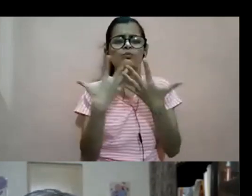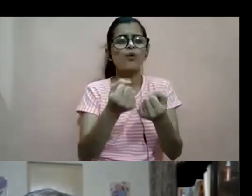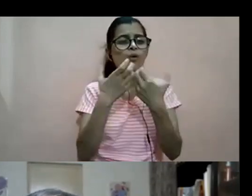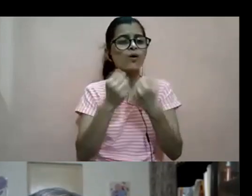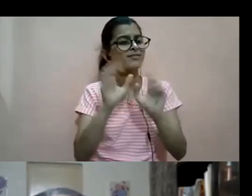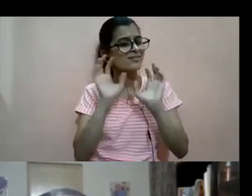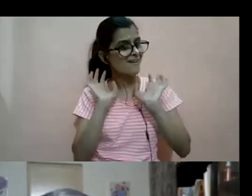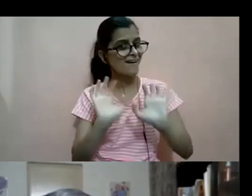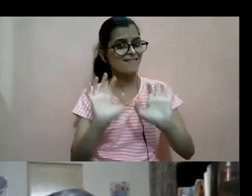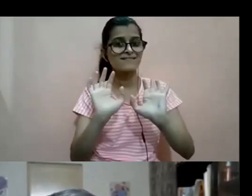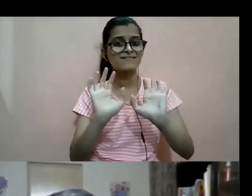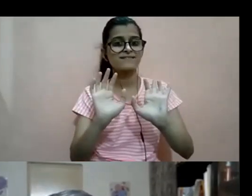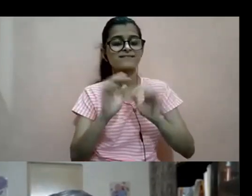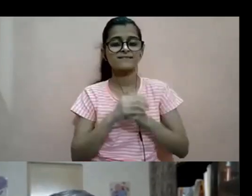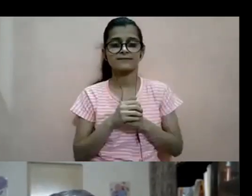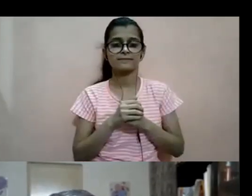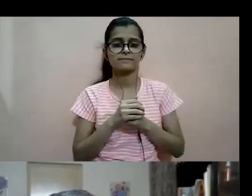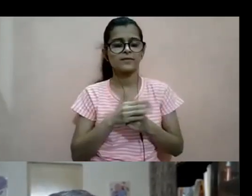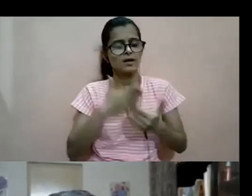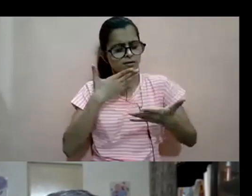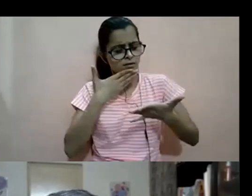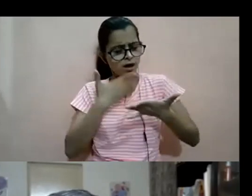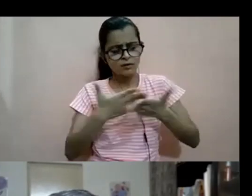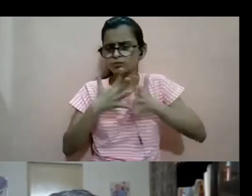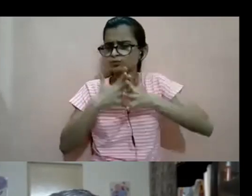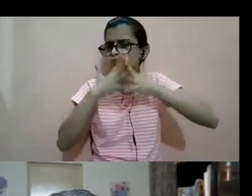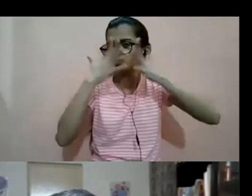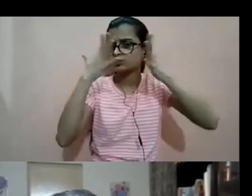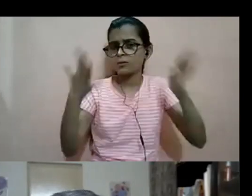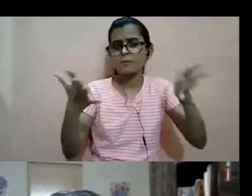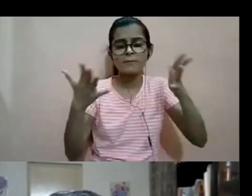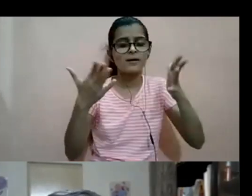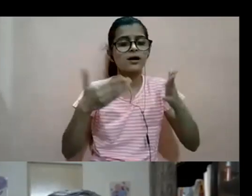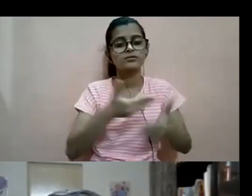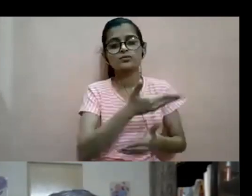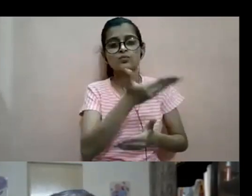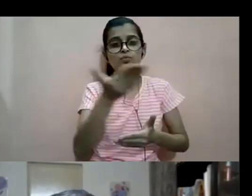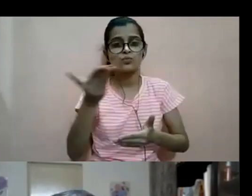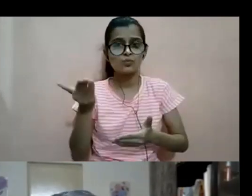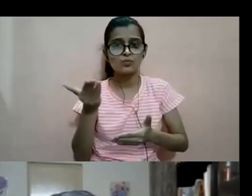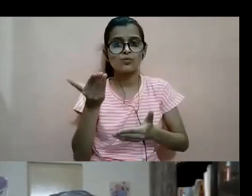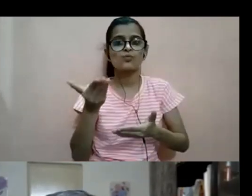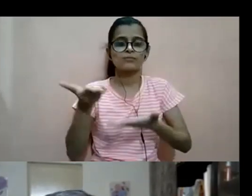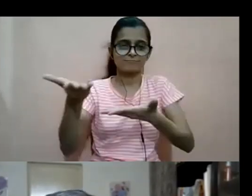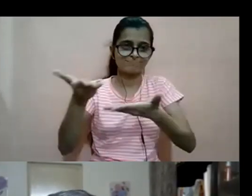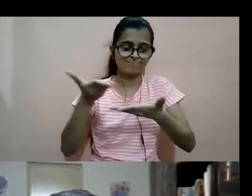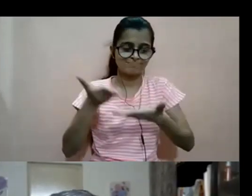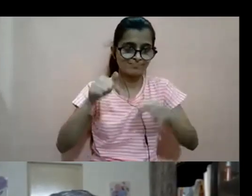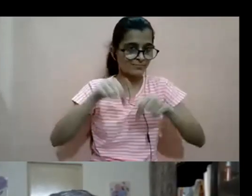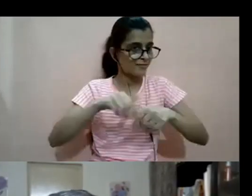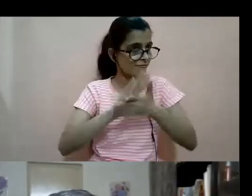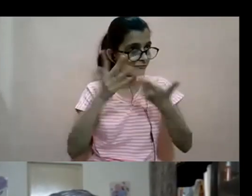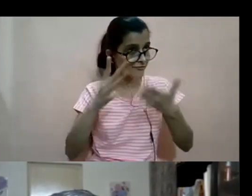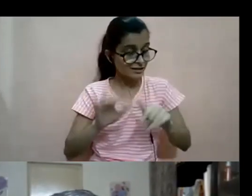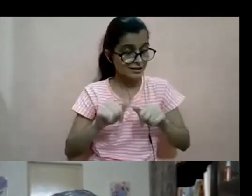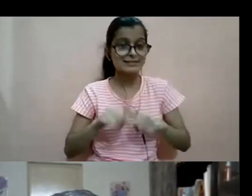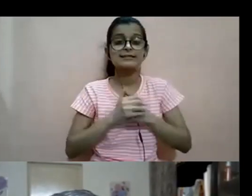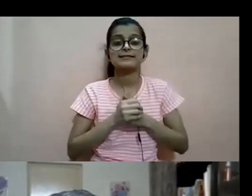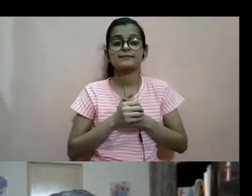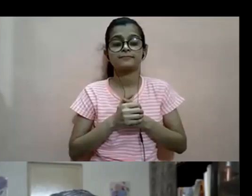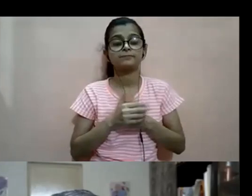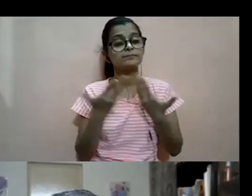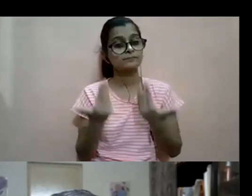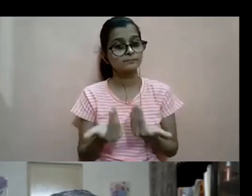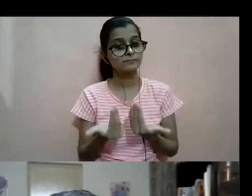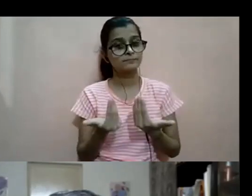our subconscious. Thank you for bringing them to surface and illuminating us